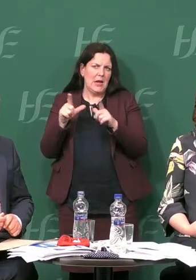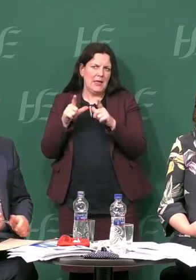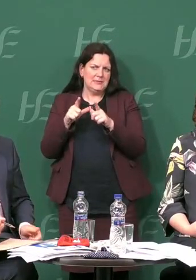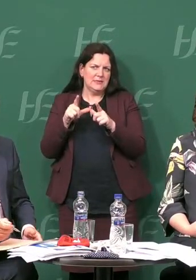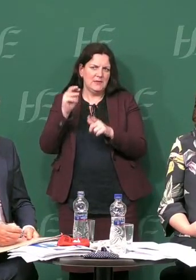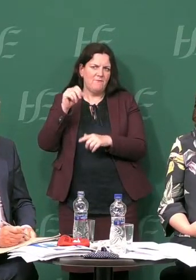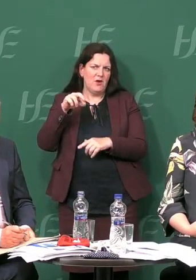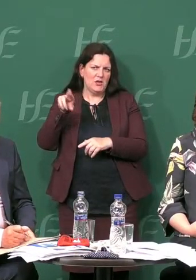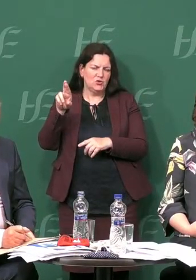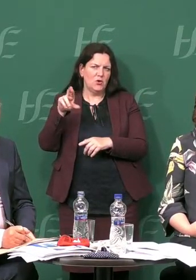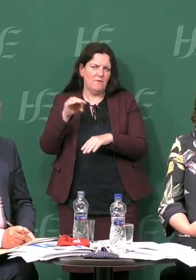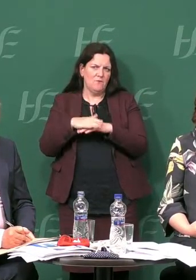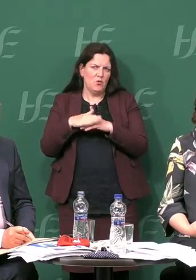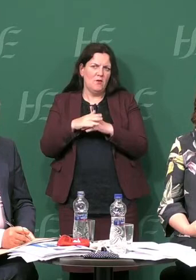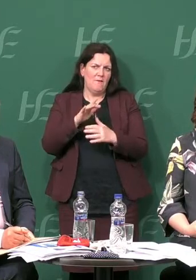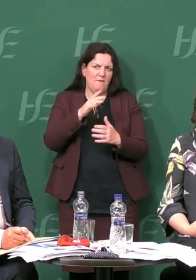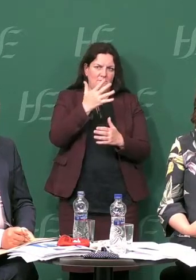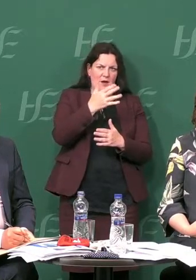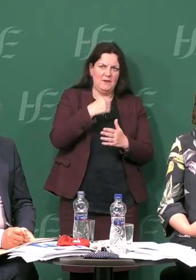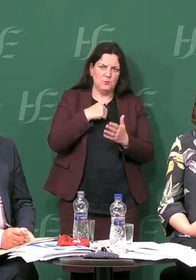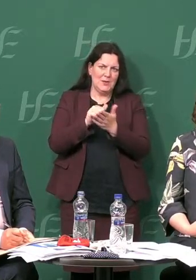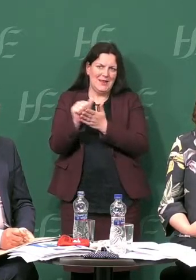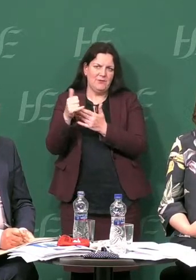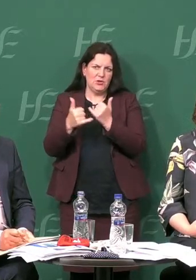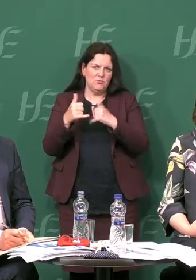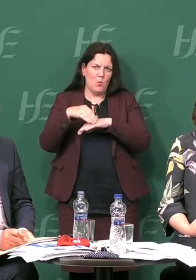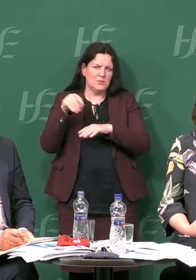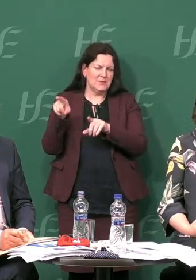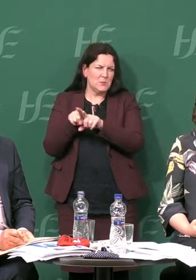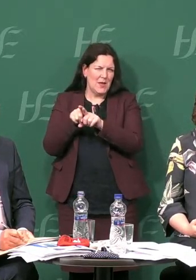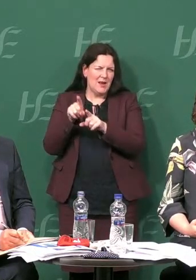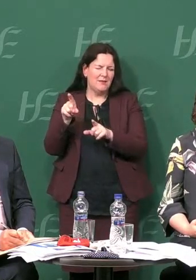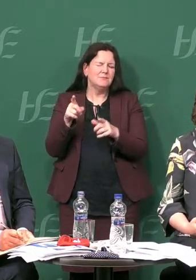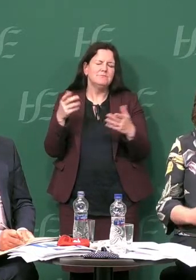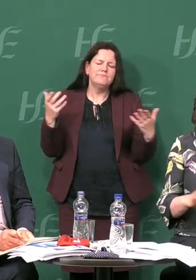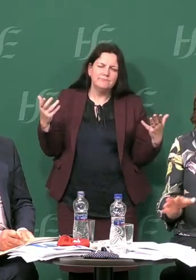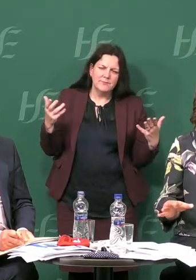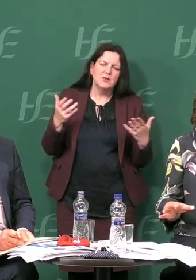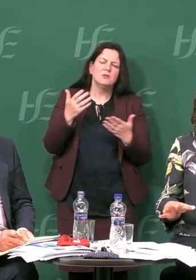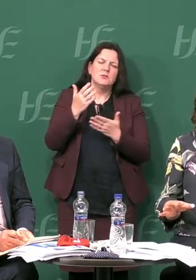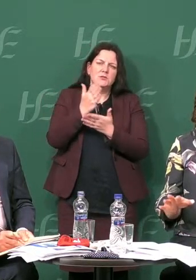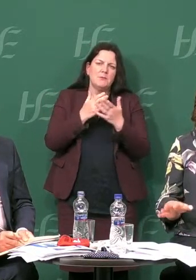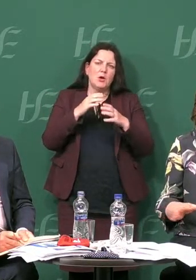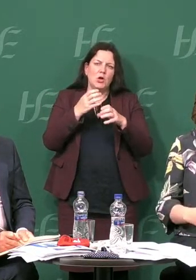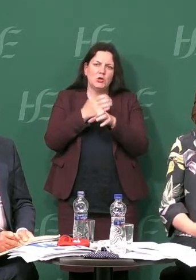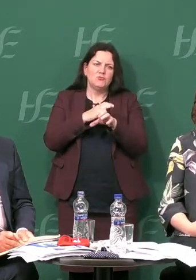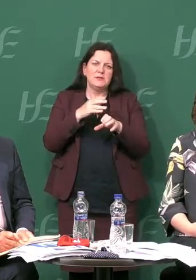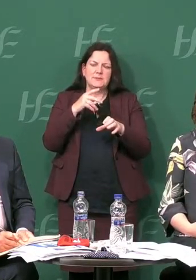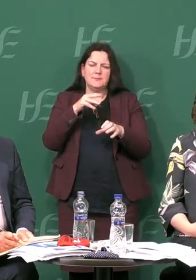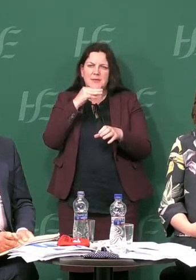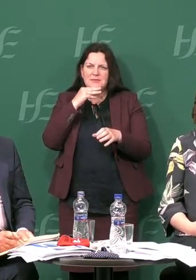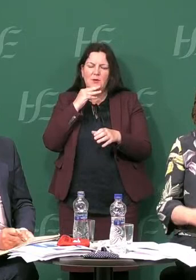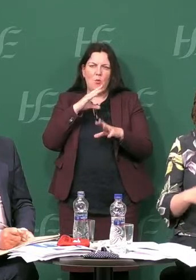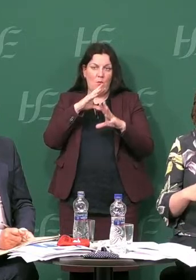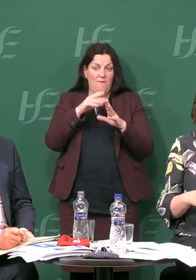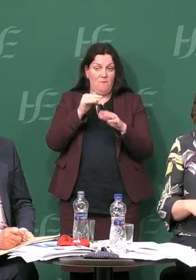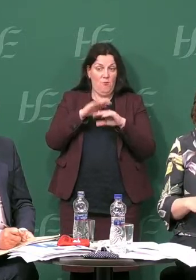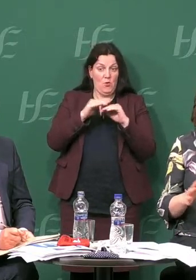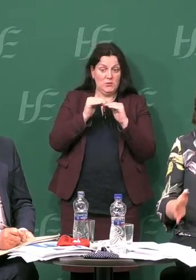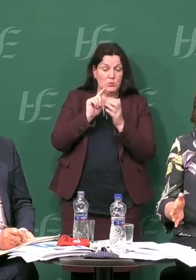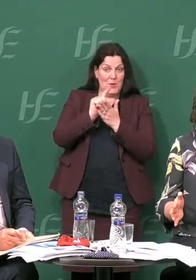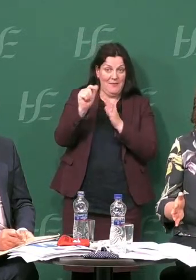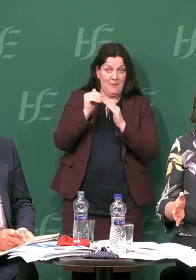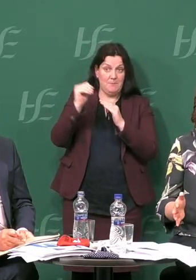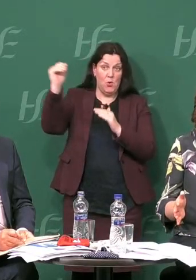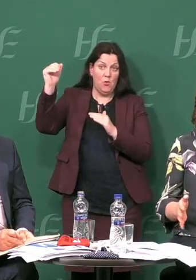Pfizer vaccine now for the 5 to 11-year-olds as well. So there's quite a lot of countries doing it for universal. children 12 and above, and then there are